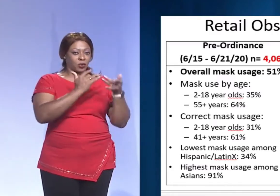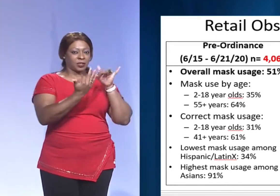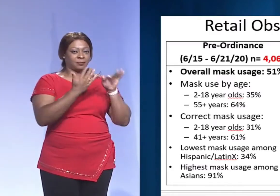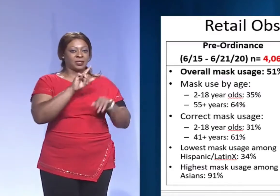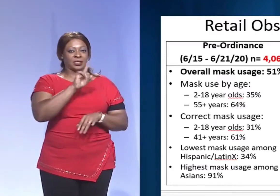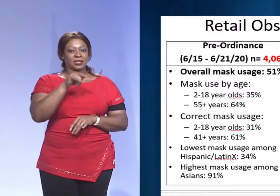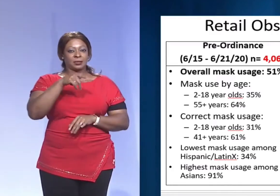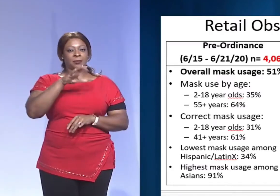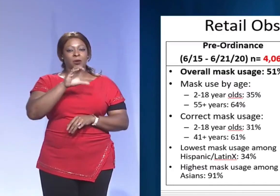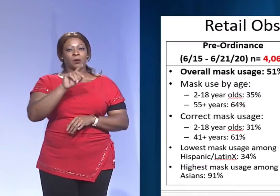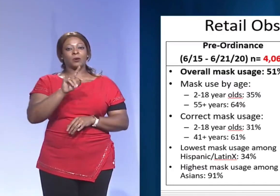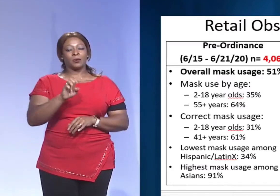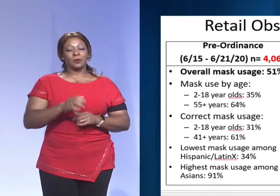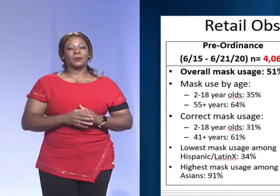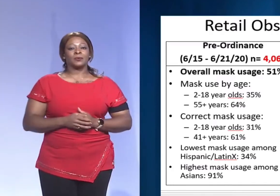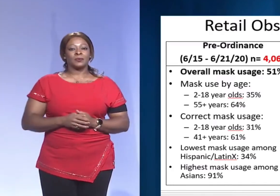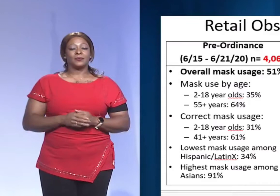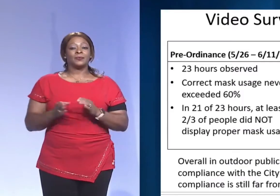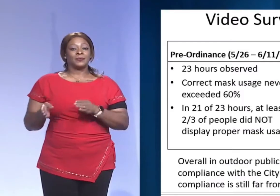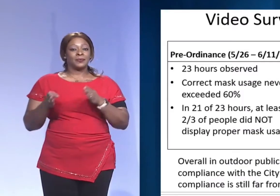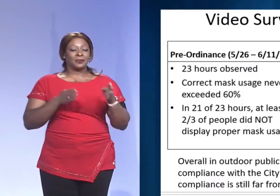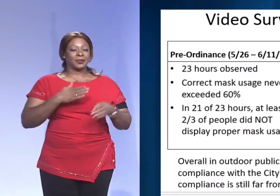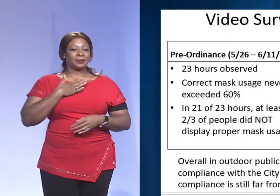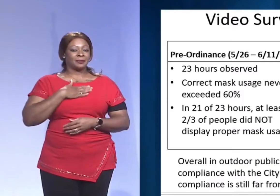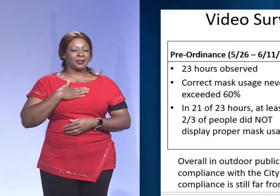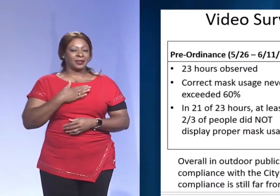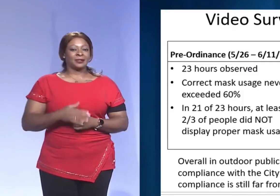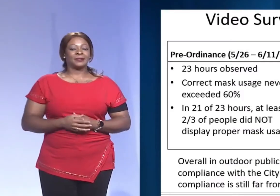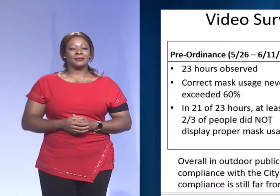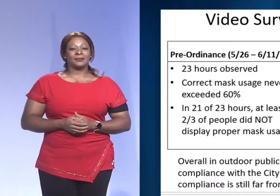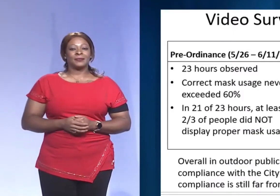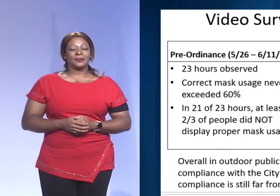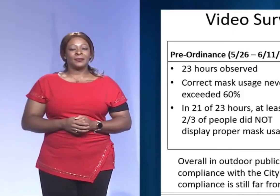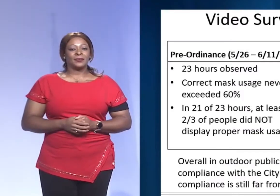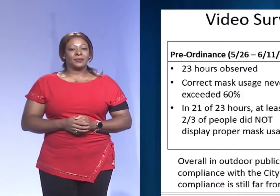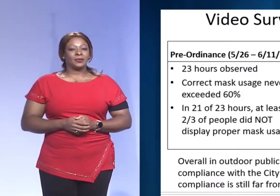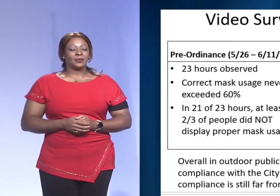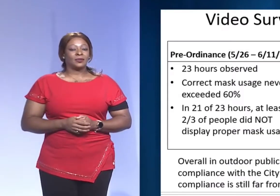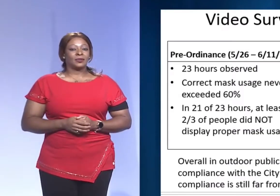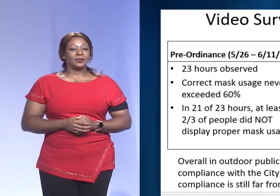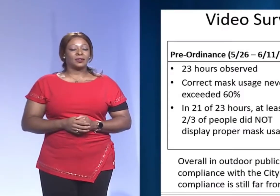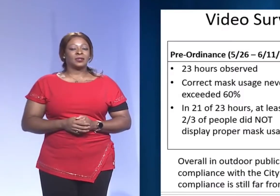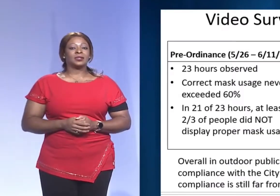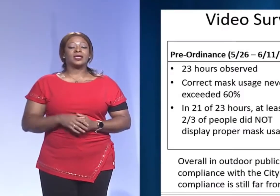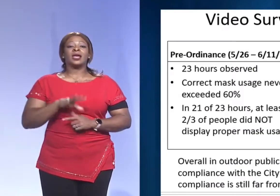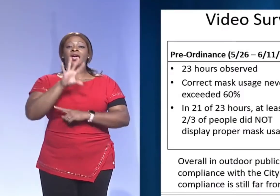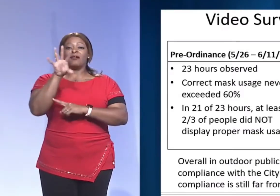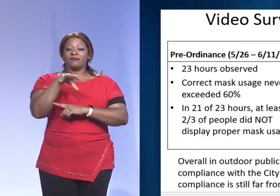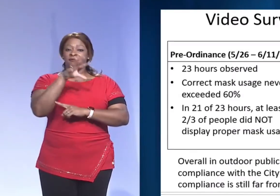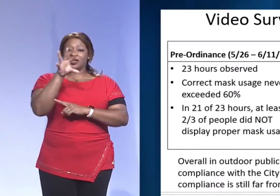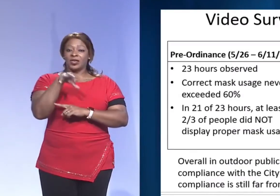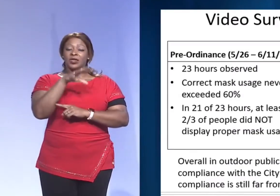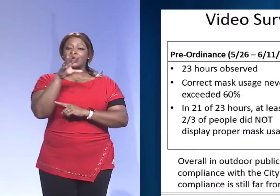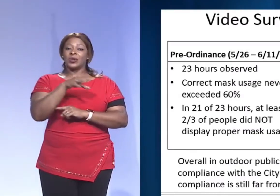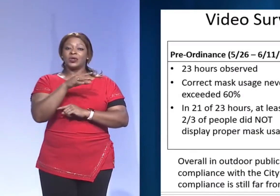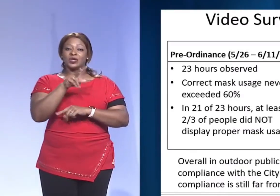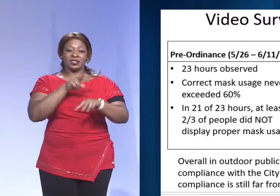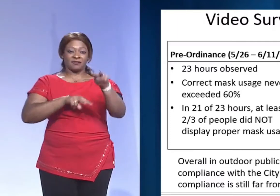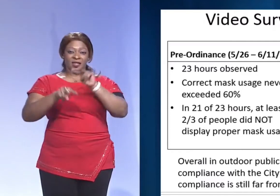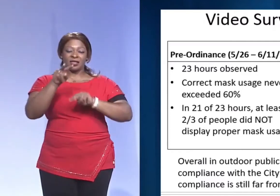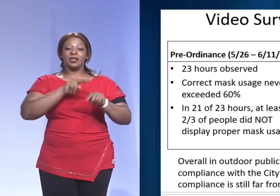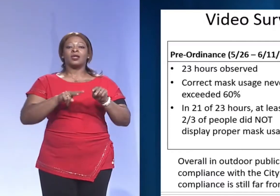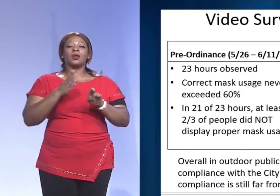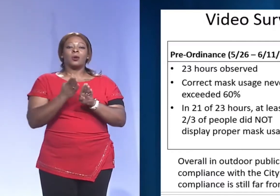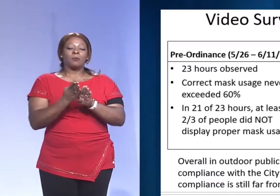code. Next slide, please. So the video surveillance was also done pre and